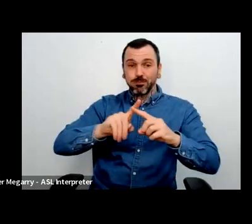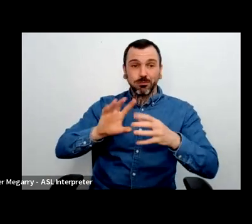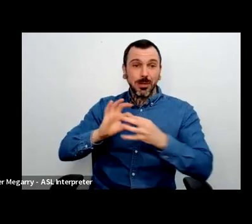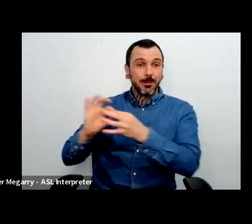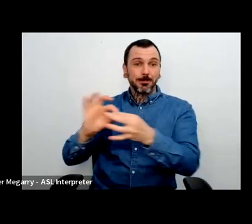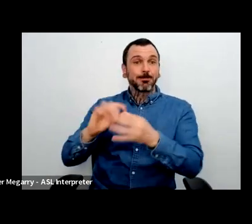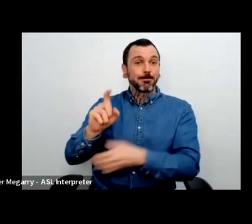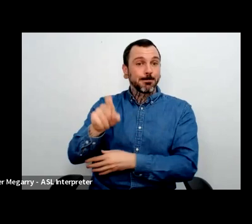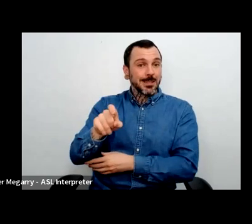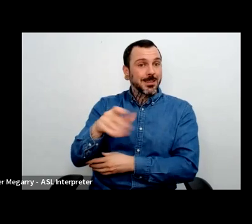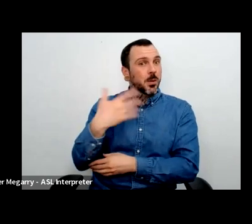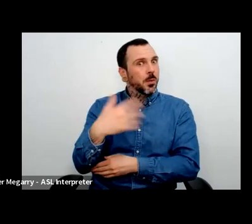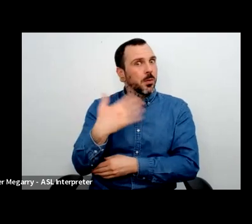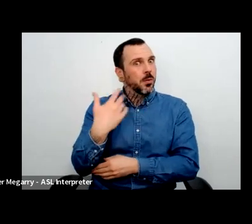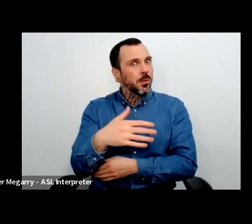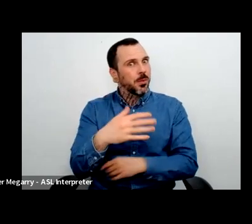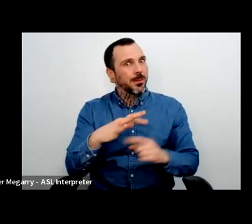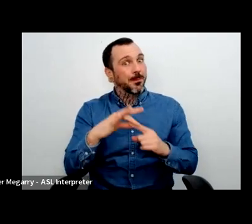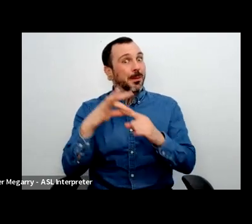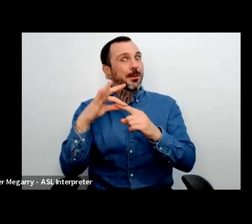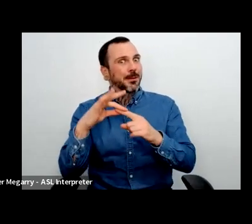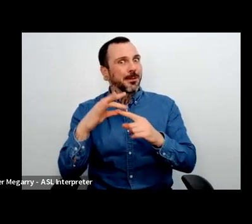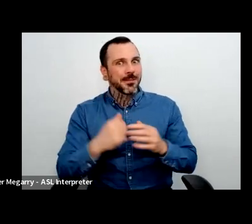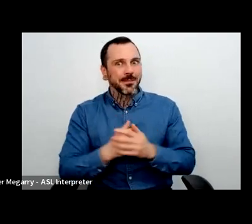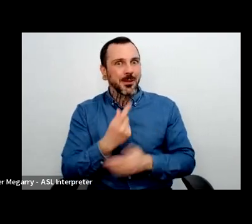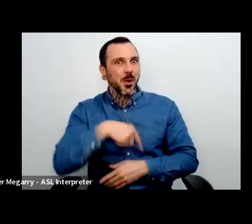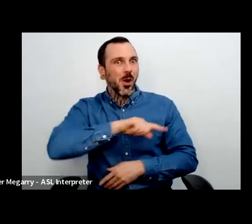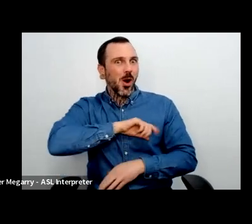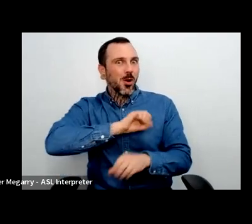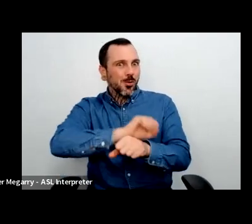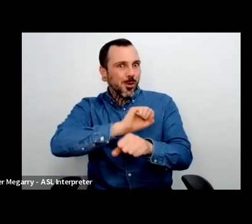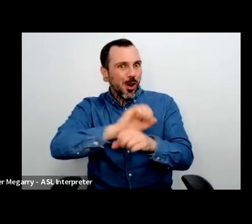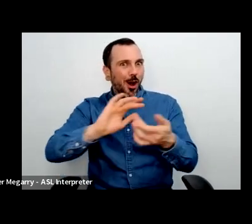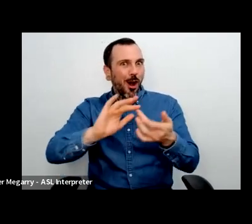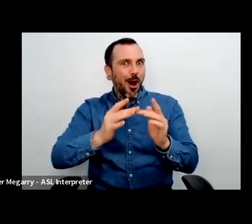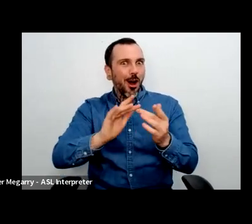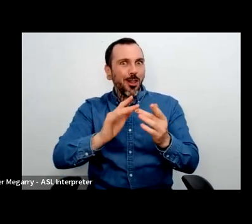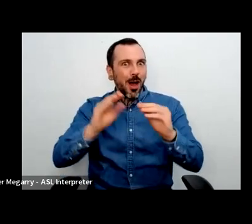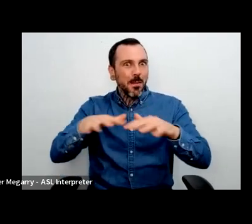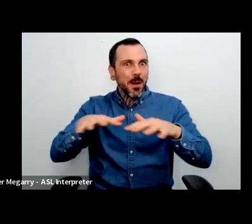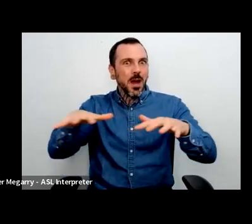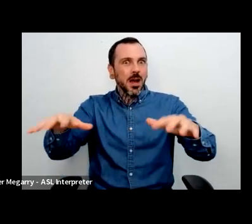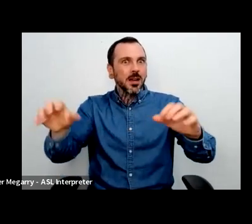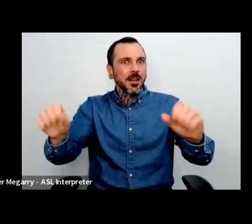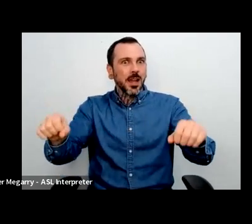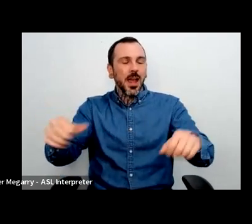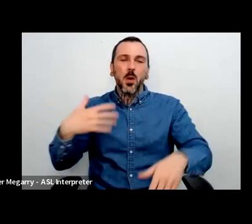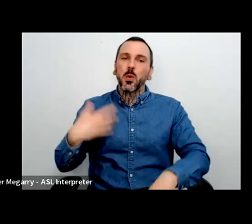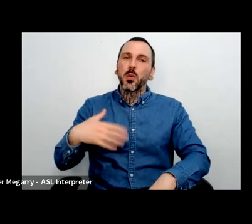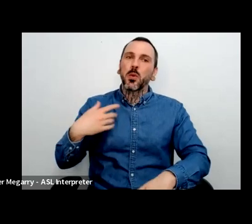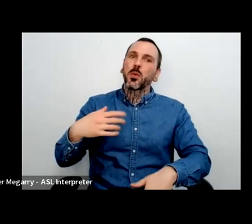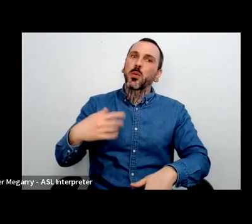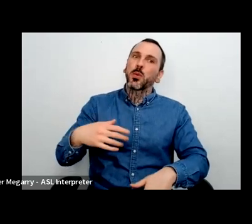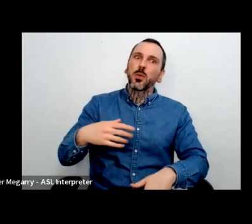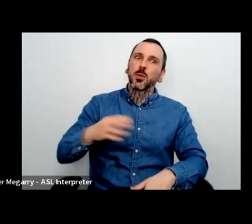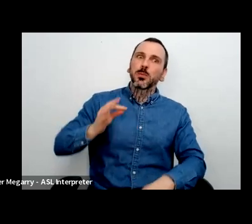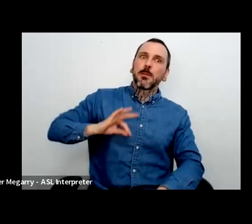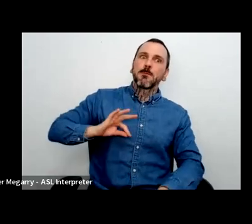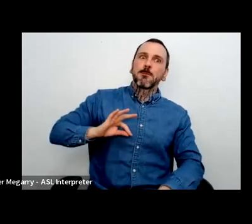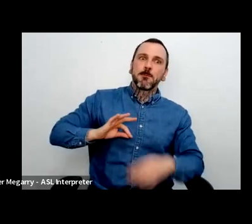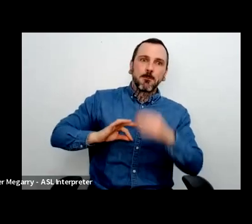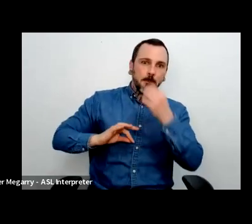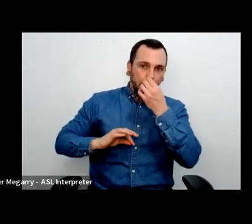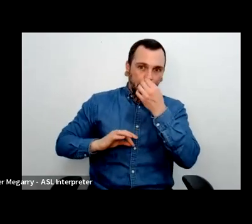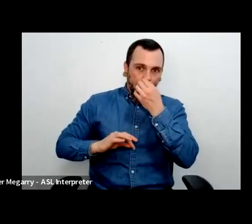right? The ability to disseminate our work digitally. And I completely agree that it's